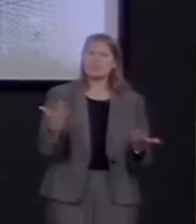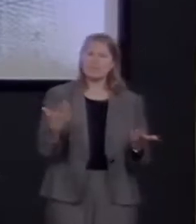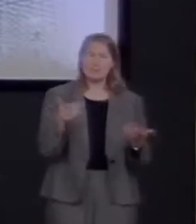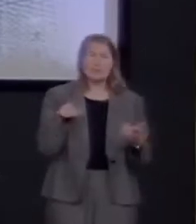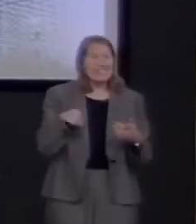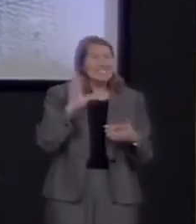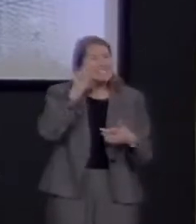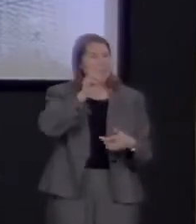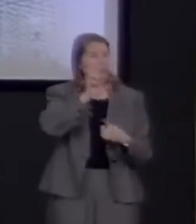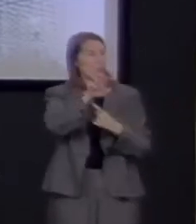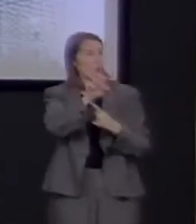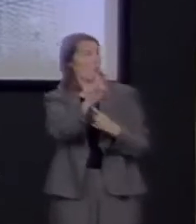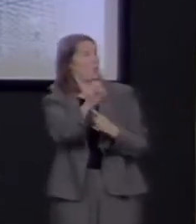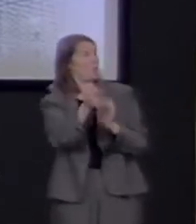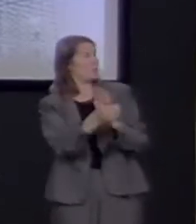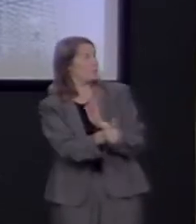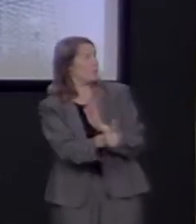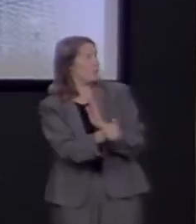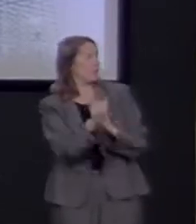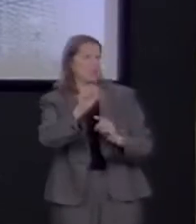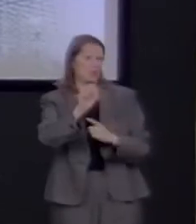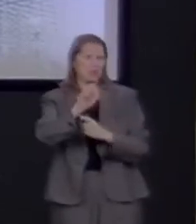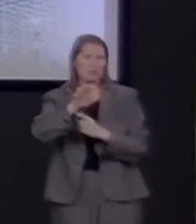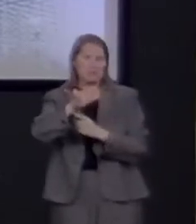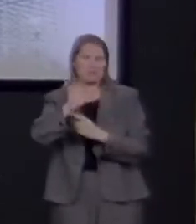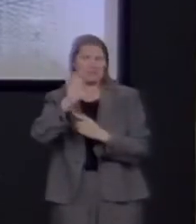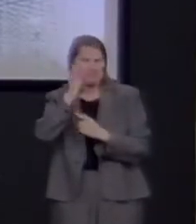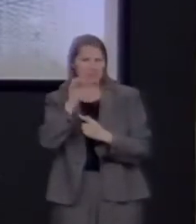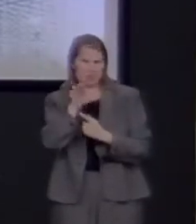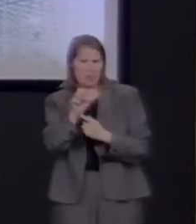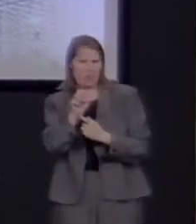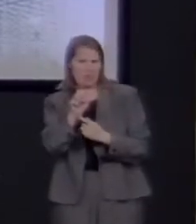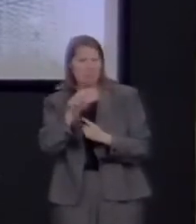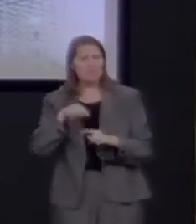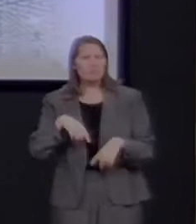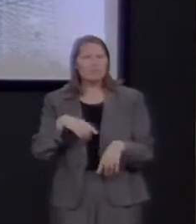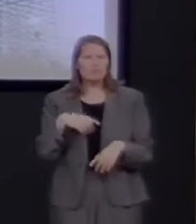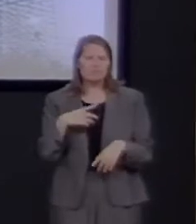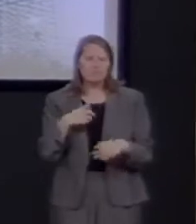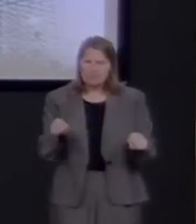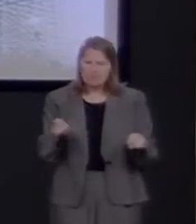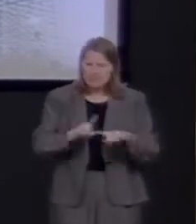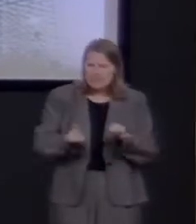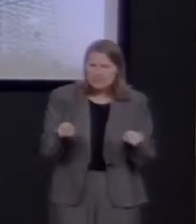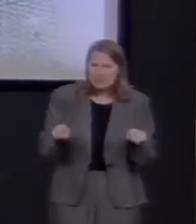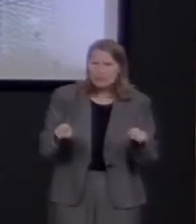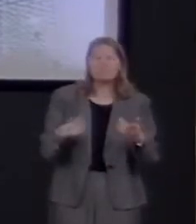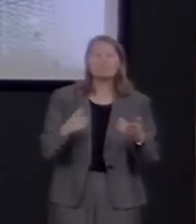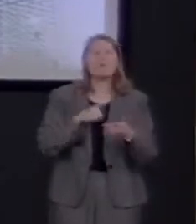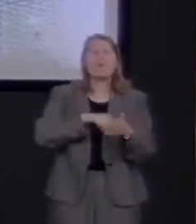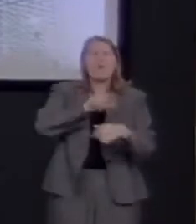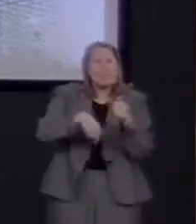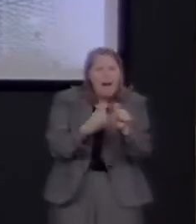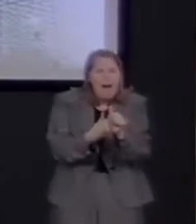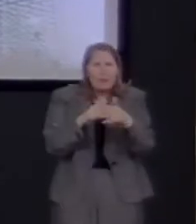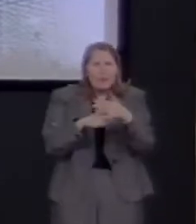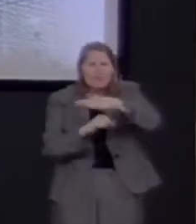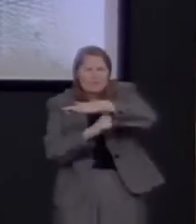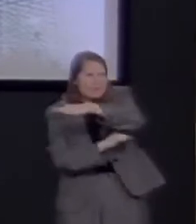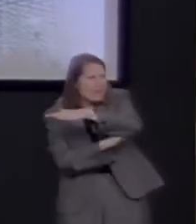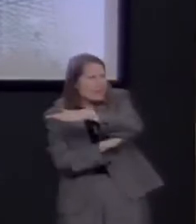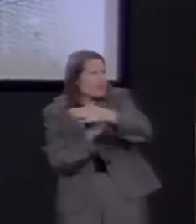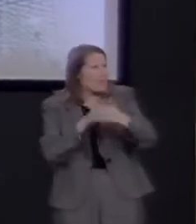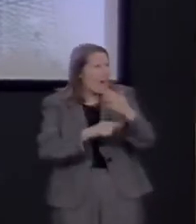core competency such as numeracy is to look for the foundational competencies, to look at